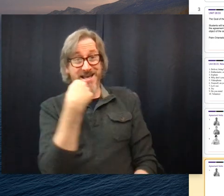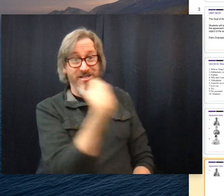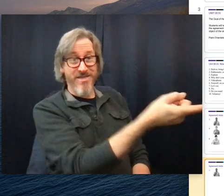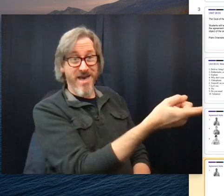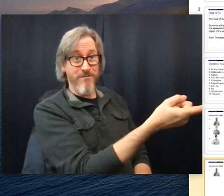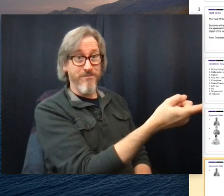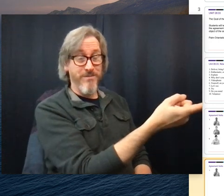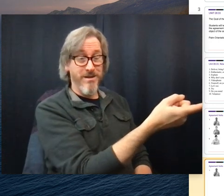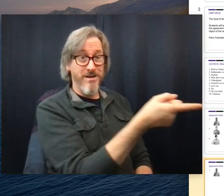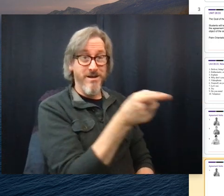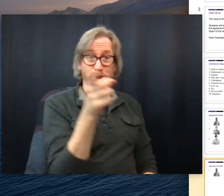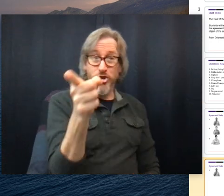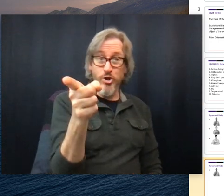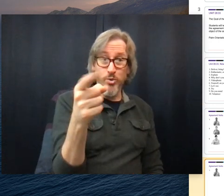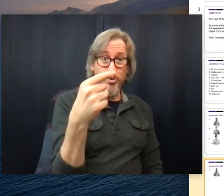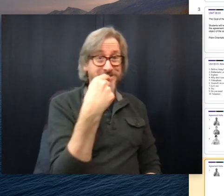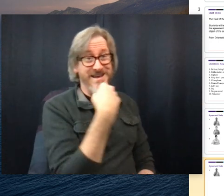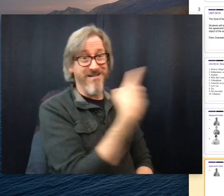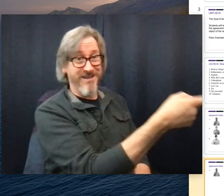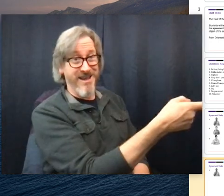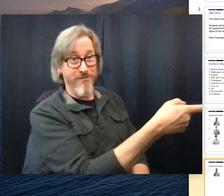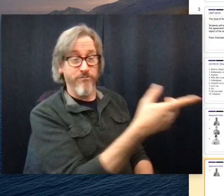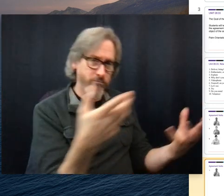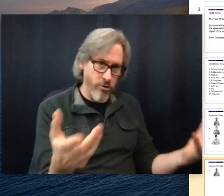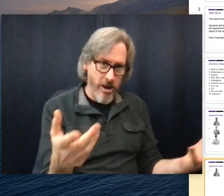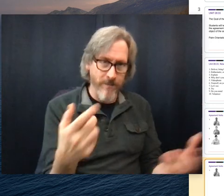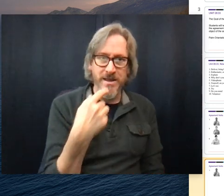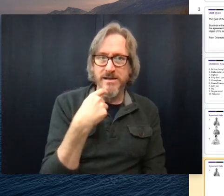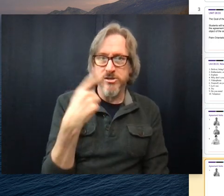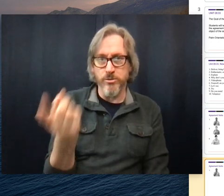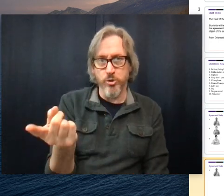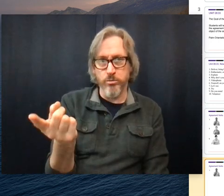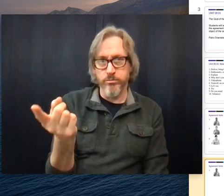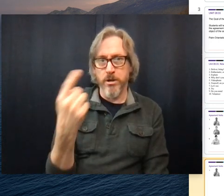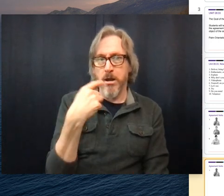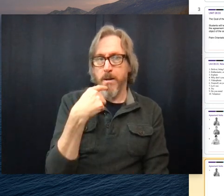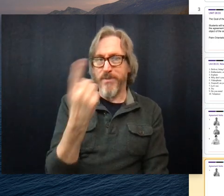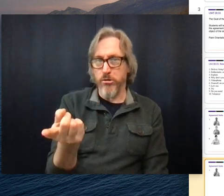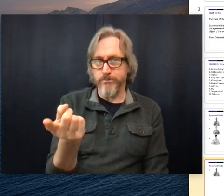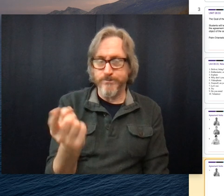They tell them. You tell him. Okay. So